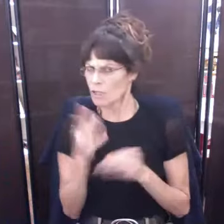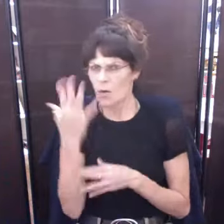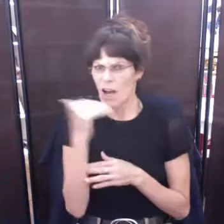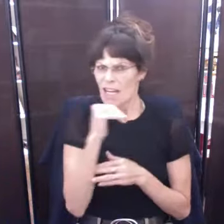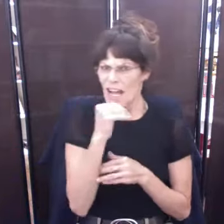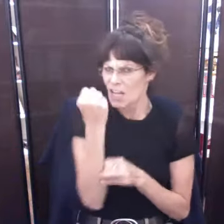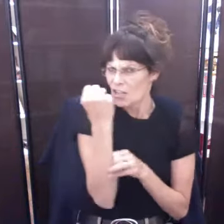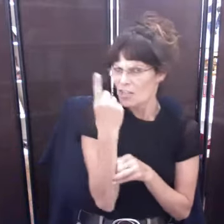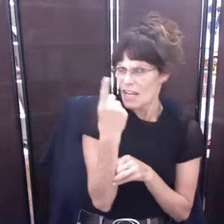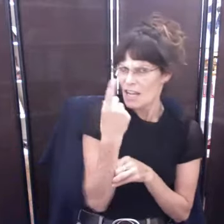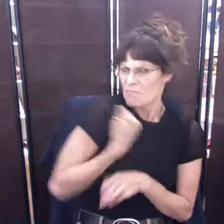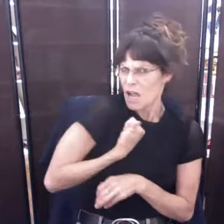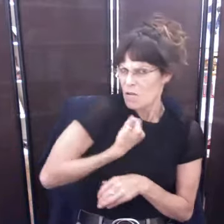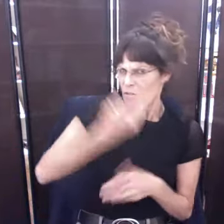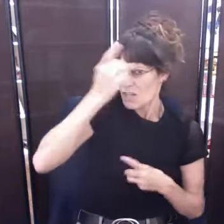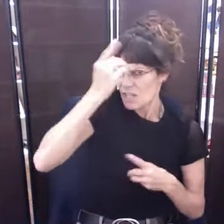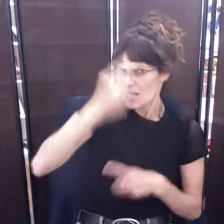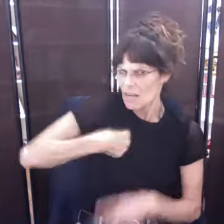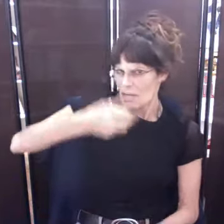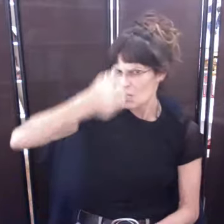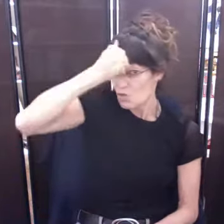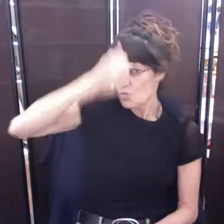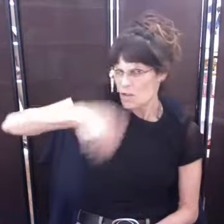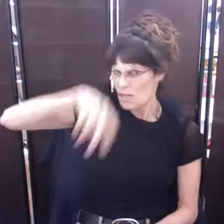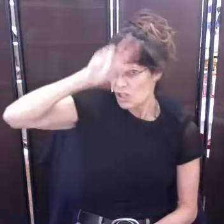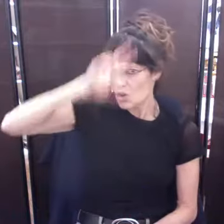my own disease? Am I stupid? Am I slow? What's going on?